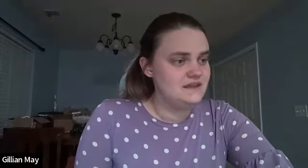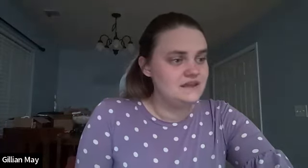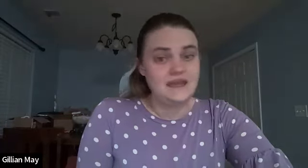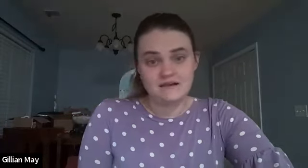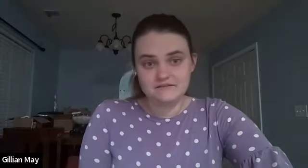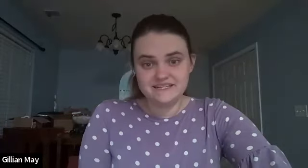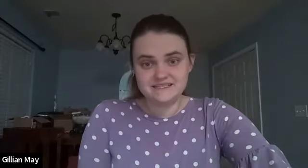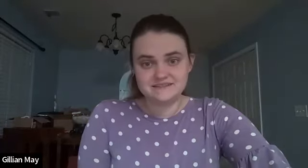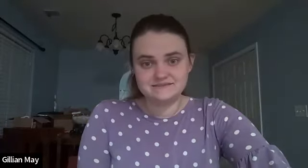Then elephant,